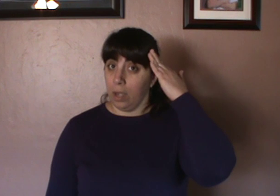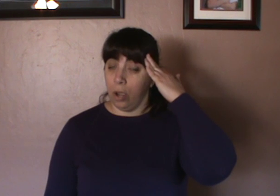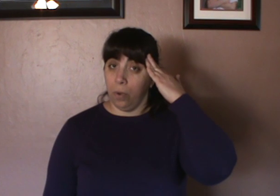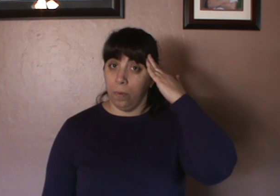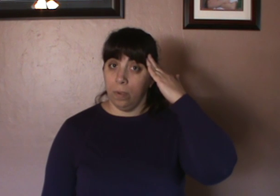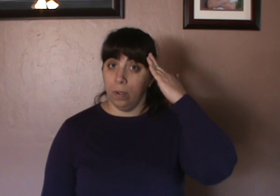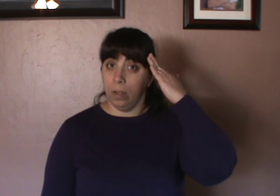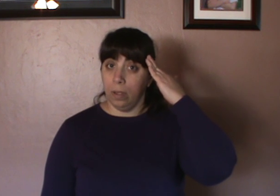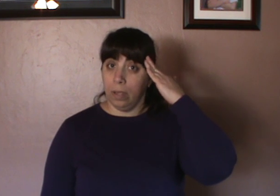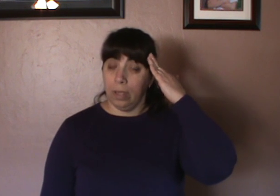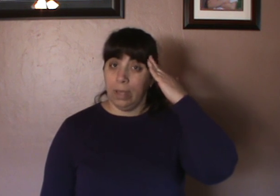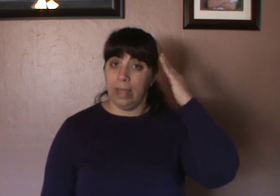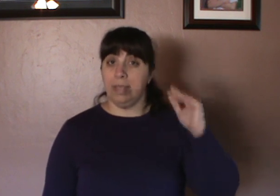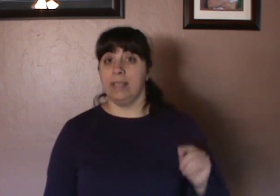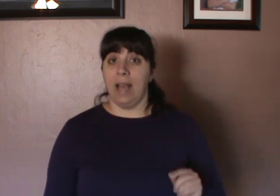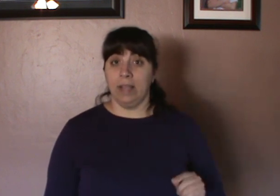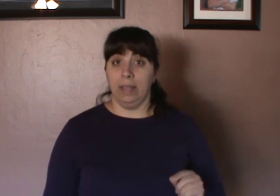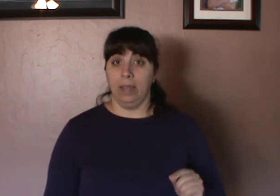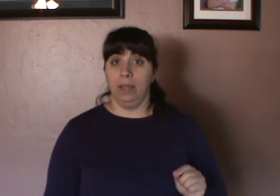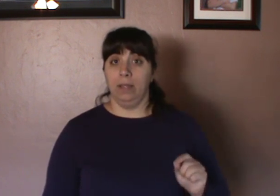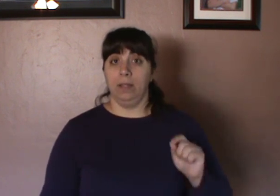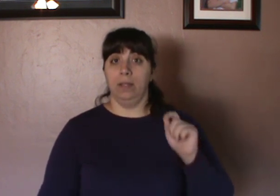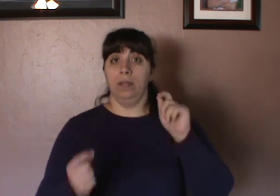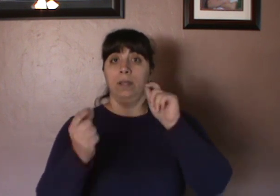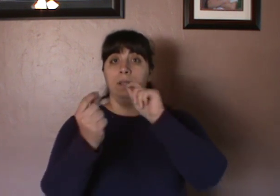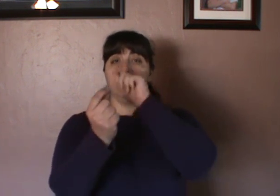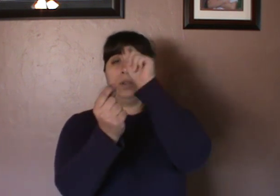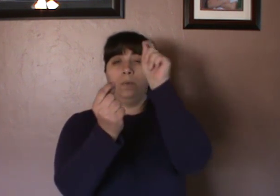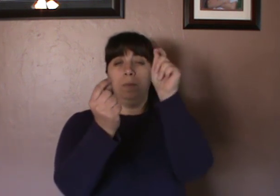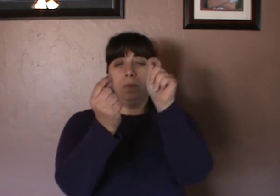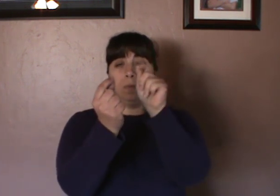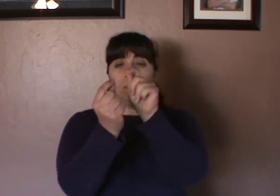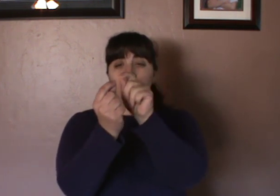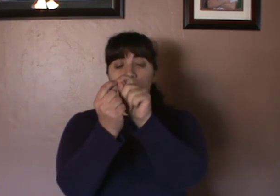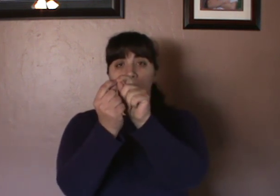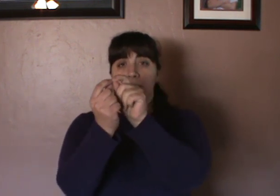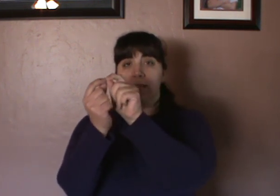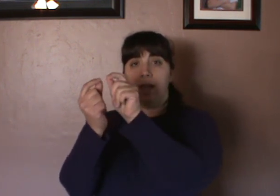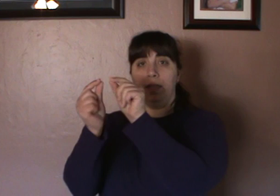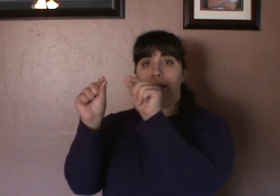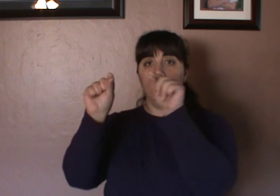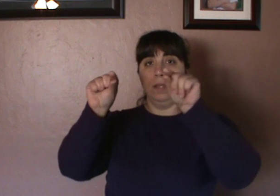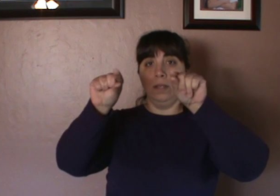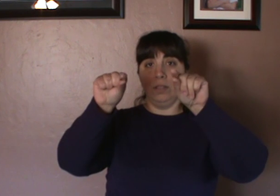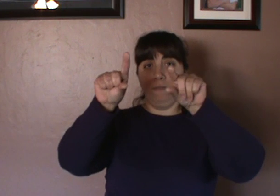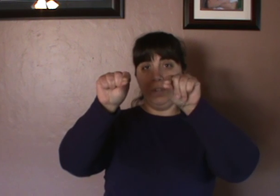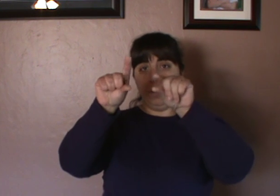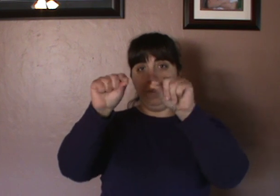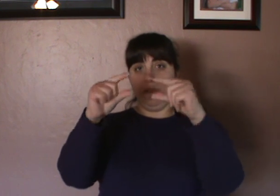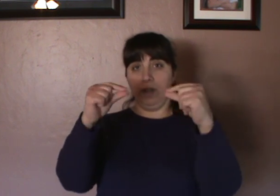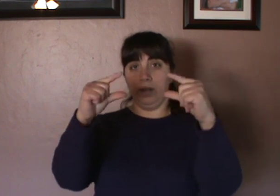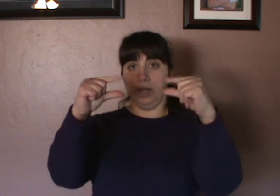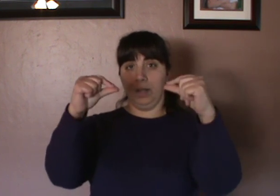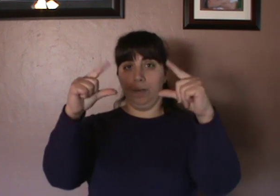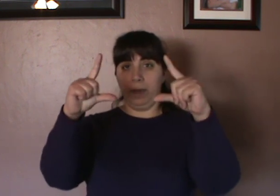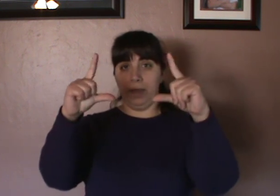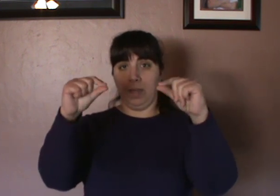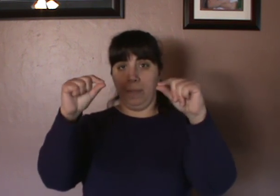know exactly. So this is exactly. So I have two little fingers here, my thumb and